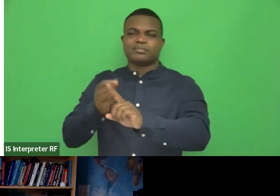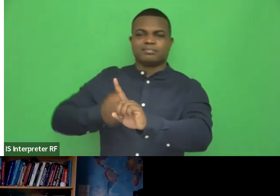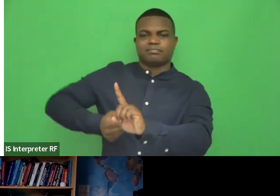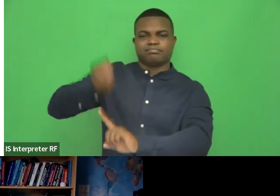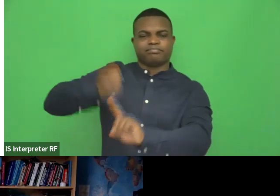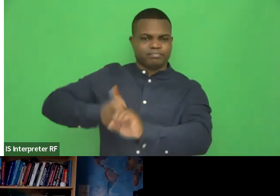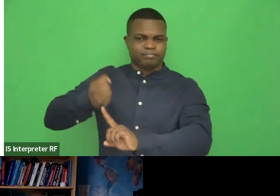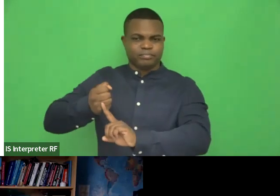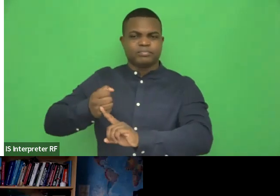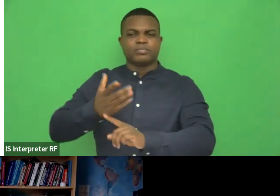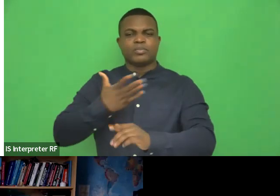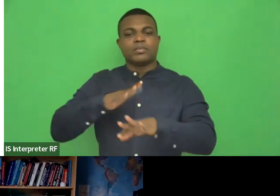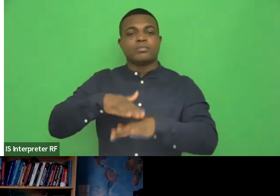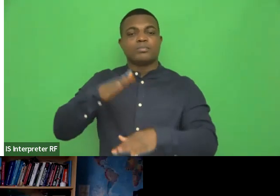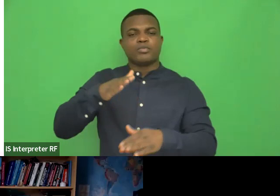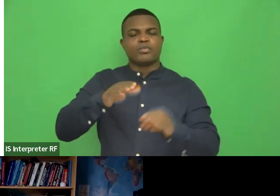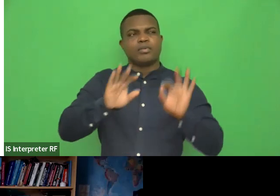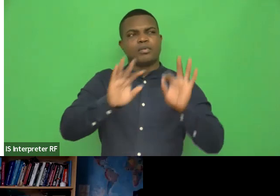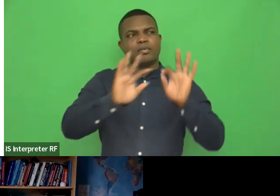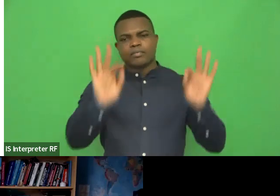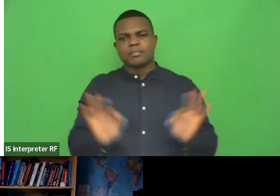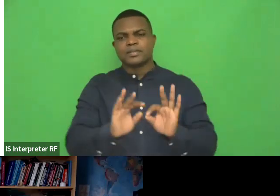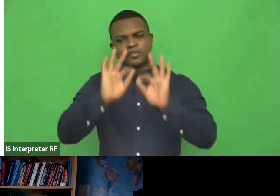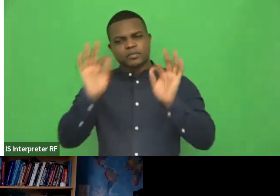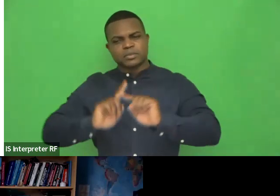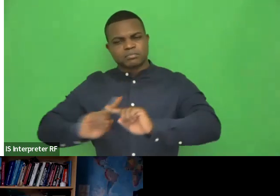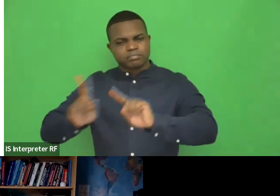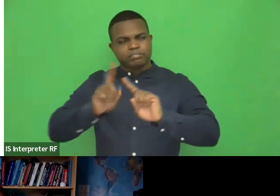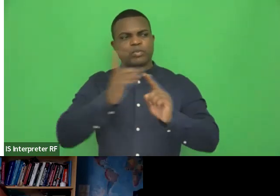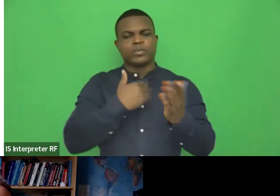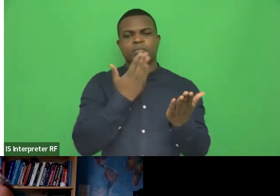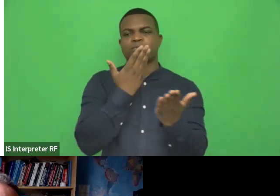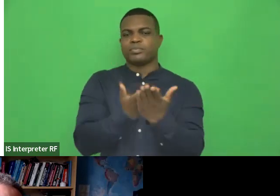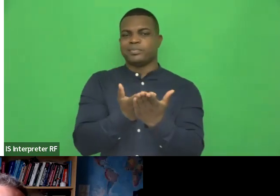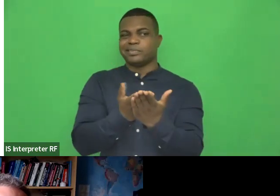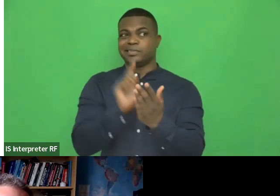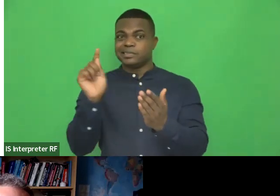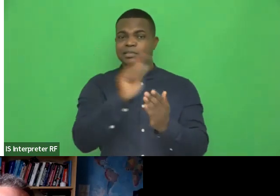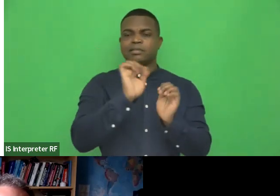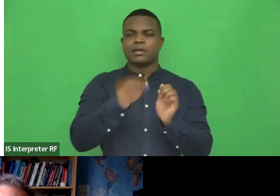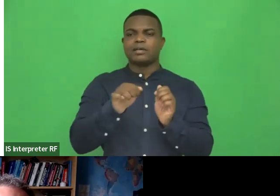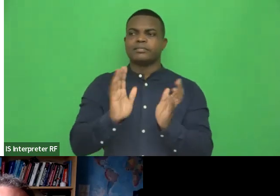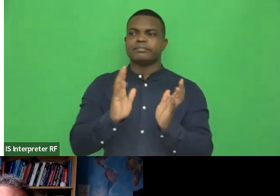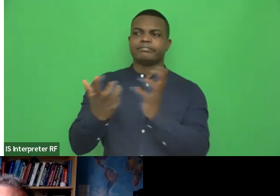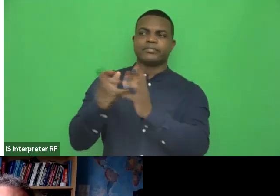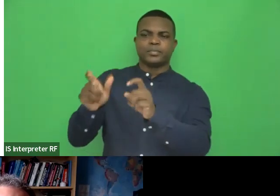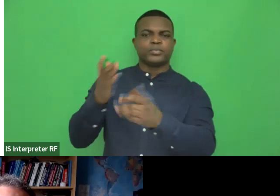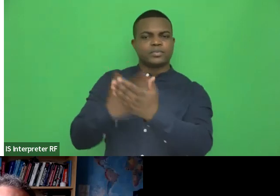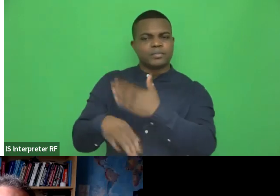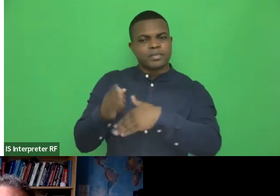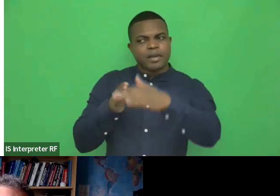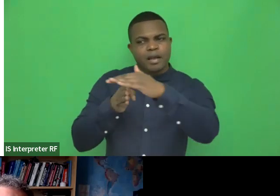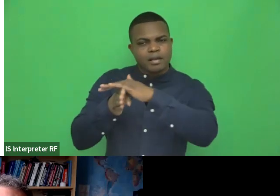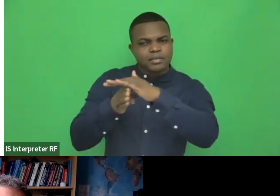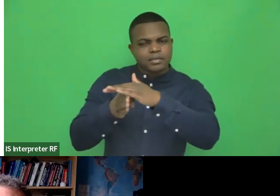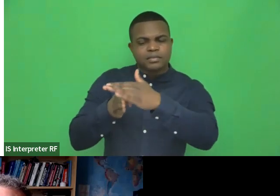and having this good basis of creating a good Word format, for example, and then from that you can offer